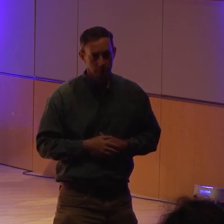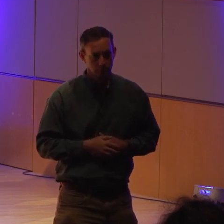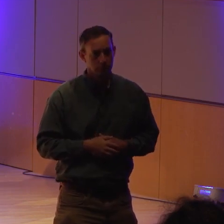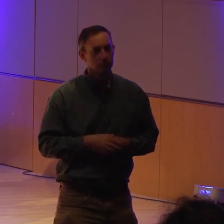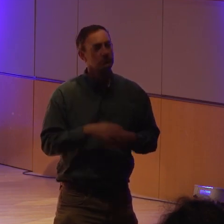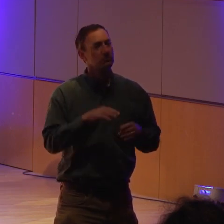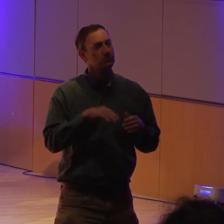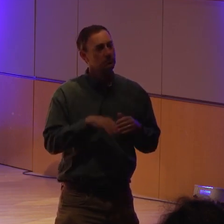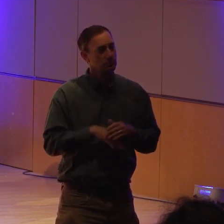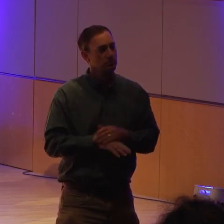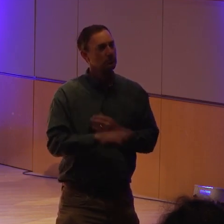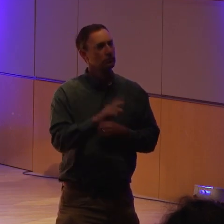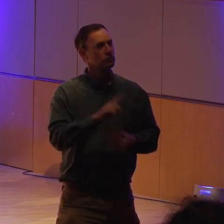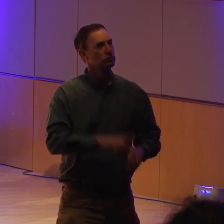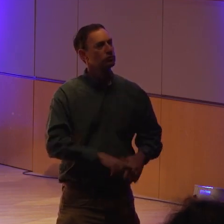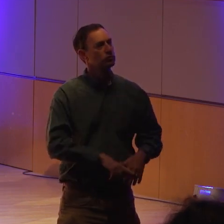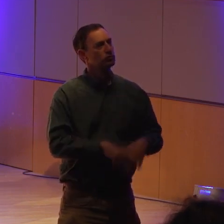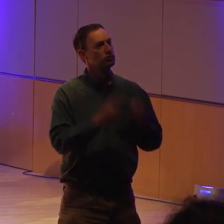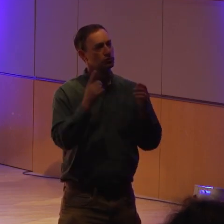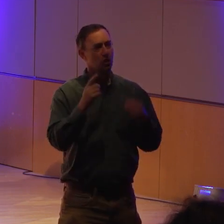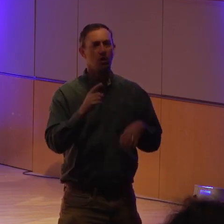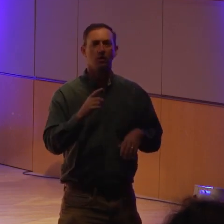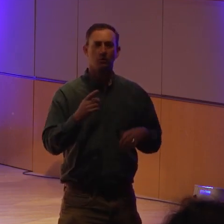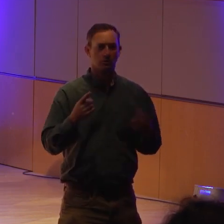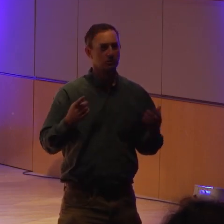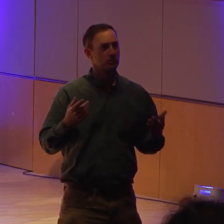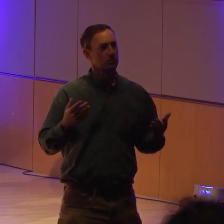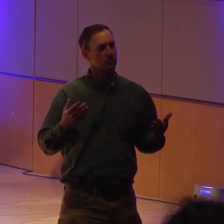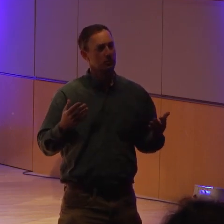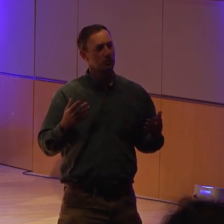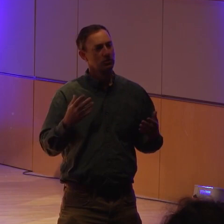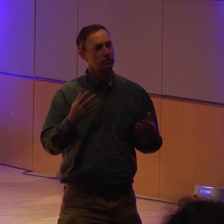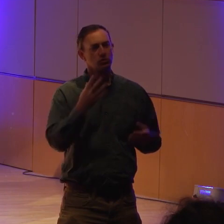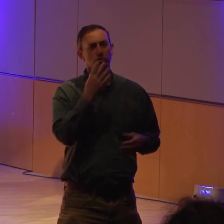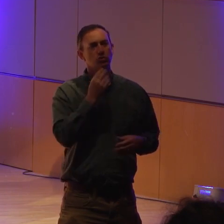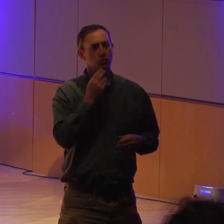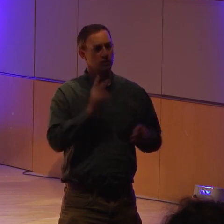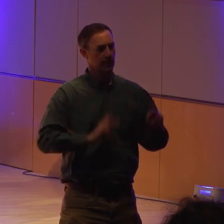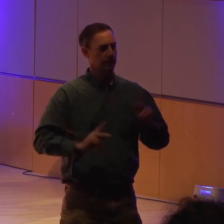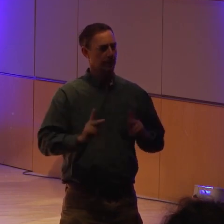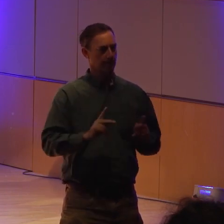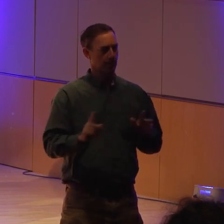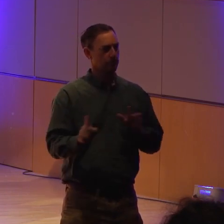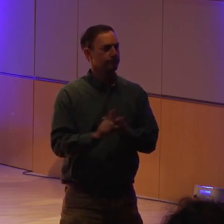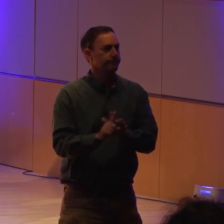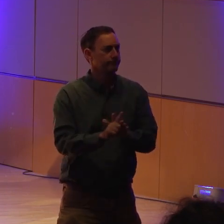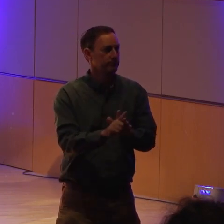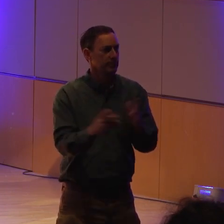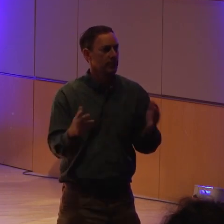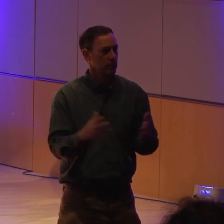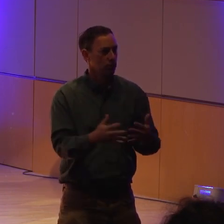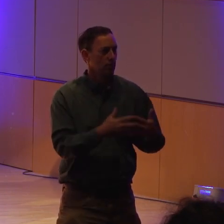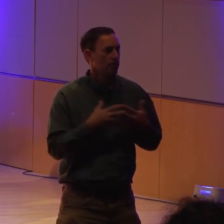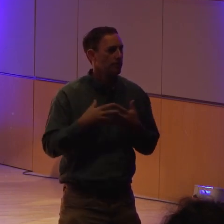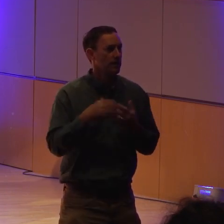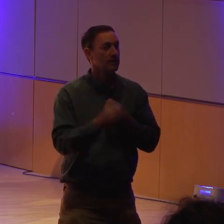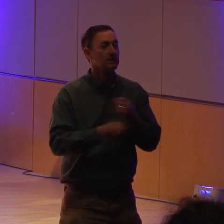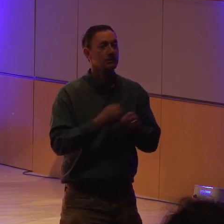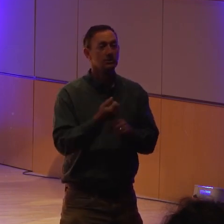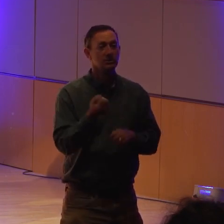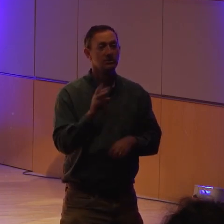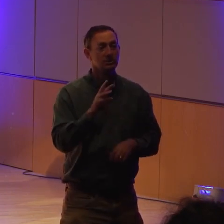you enter at the dawn of the American, of the presence of American, of Jews in America. In 1654,